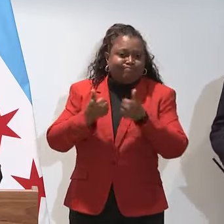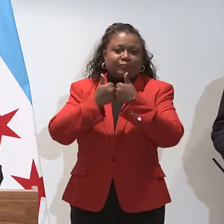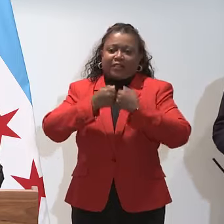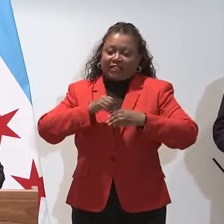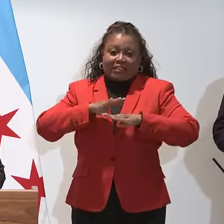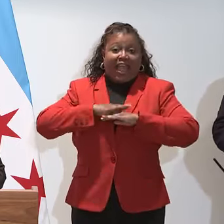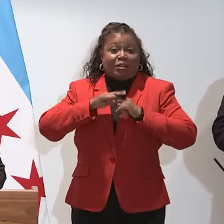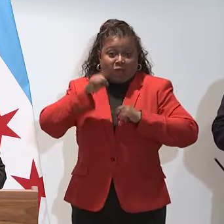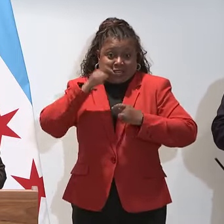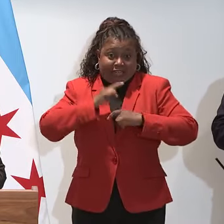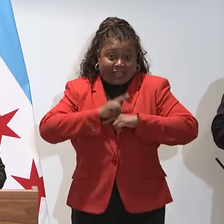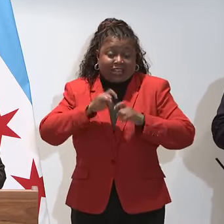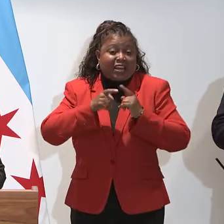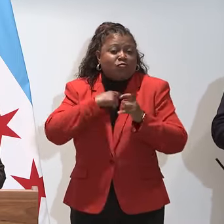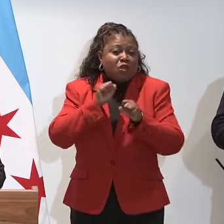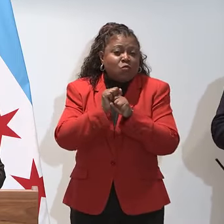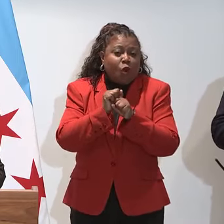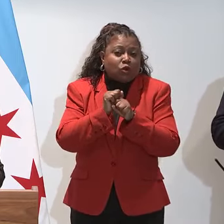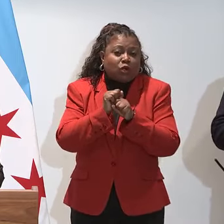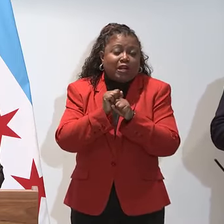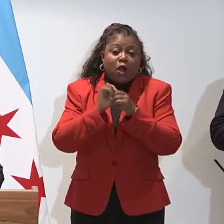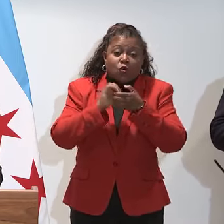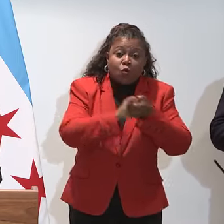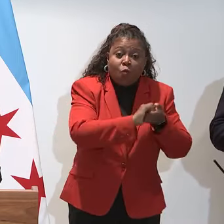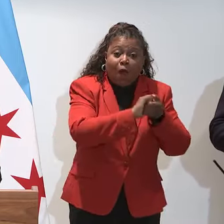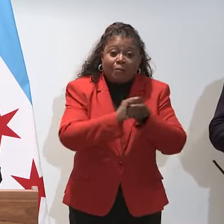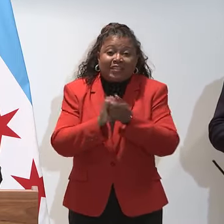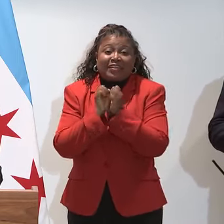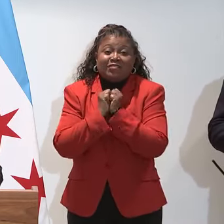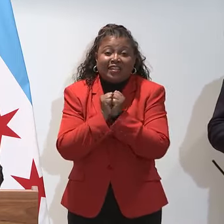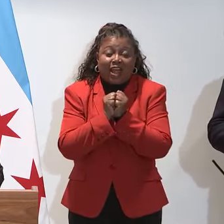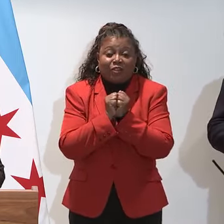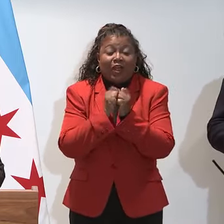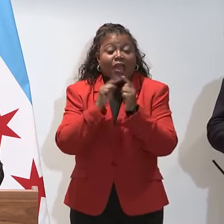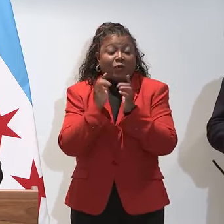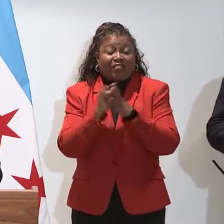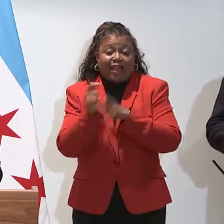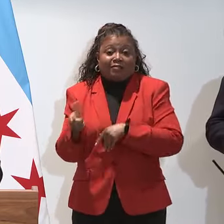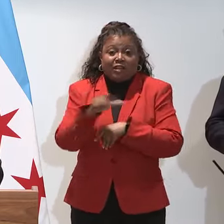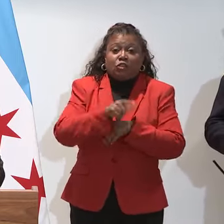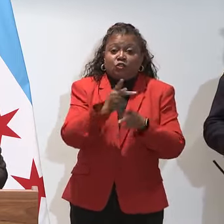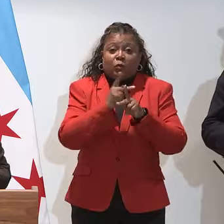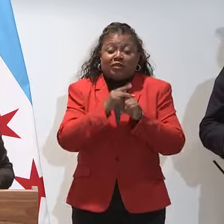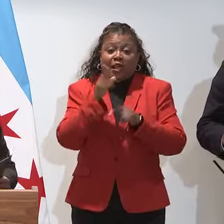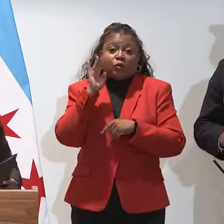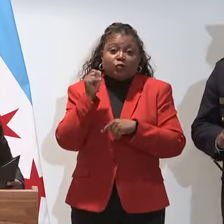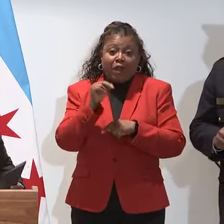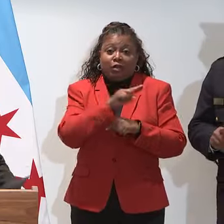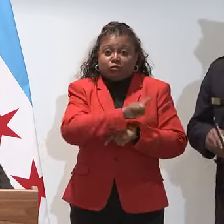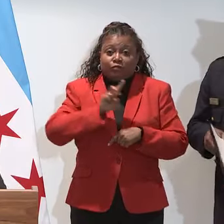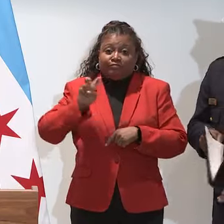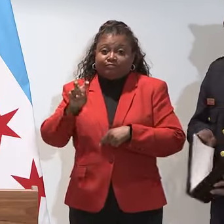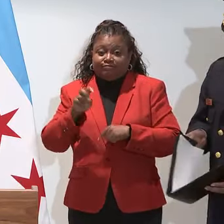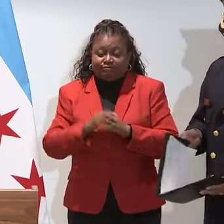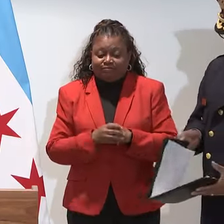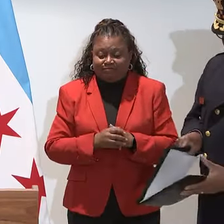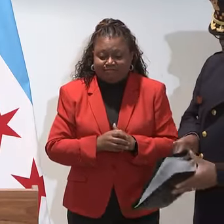challenge, and we can meet it if we work cooperatively together. And with that, I bring Superintendent Brown to the